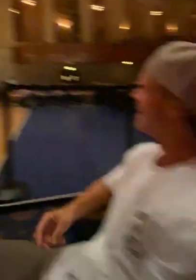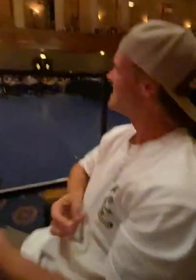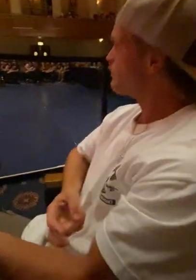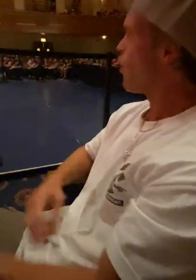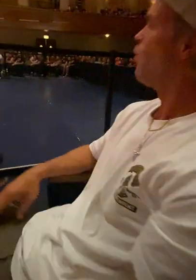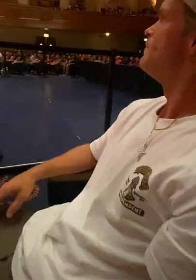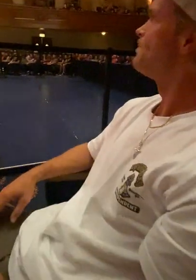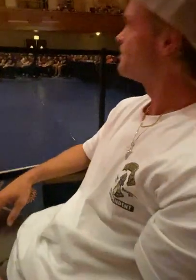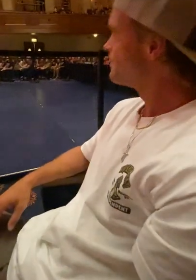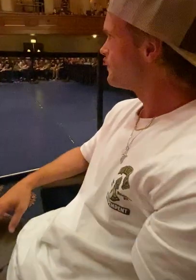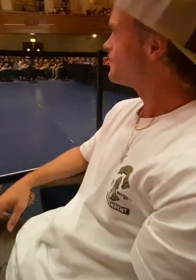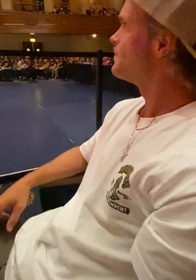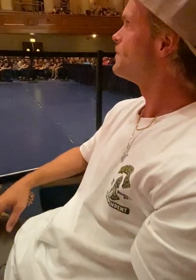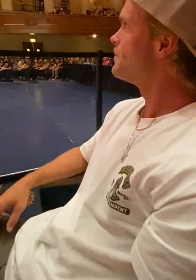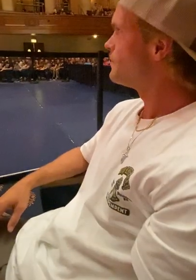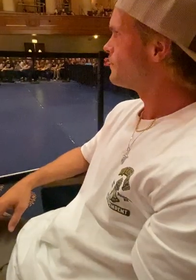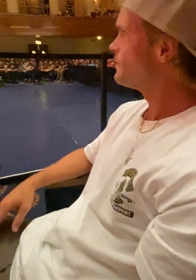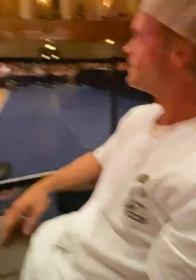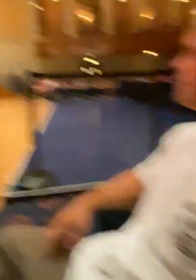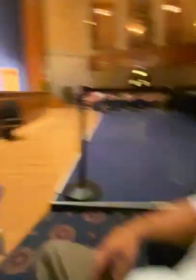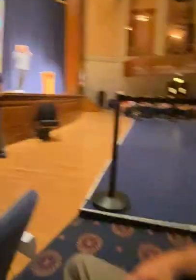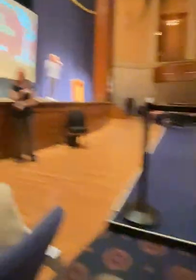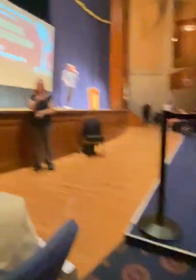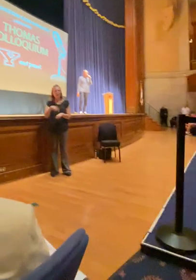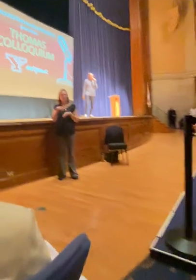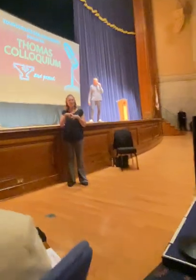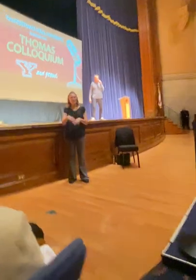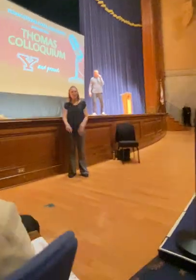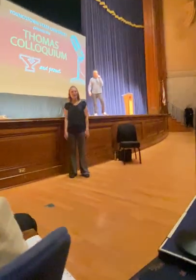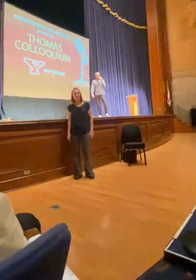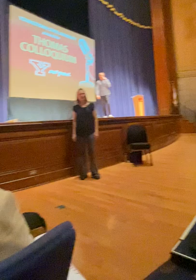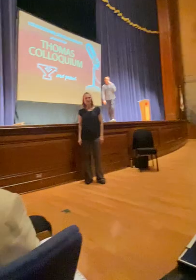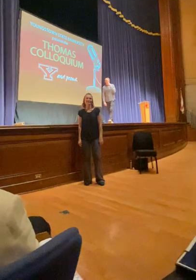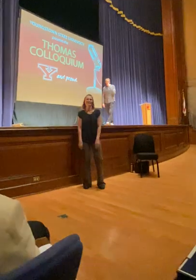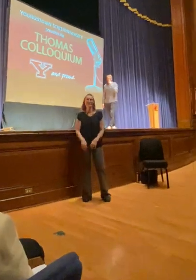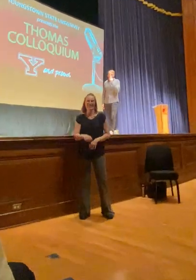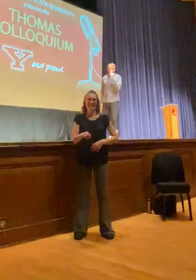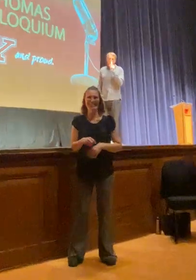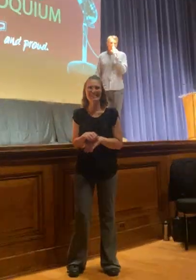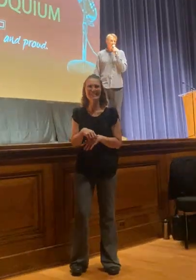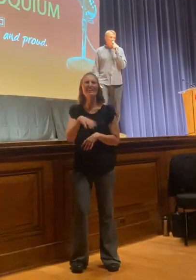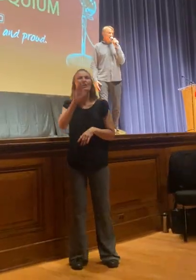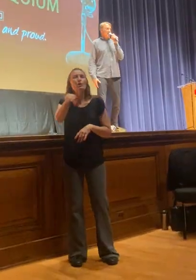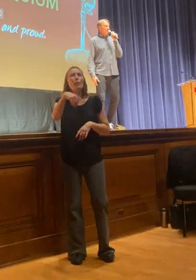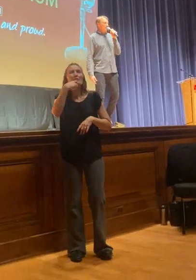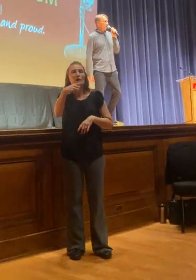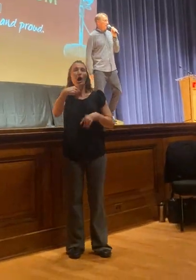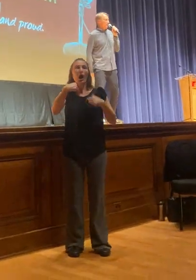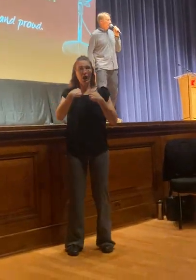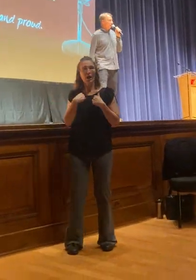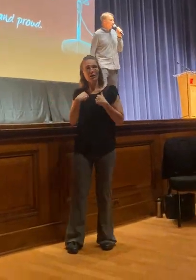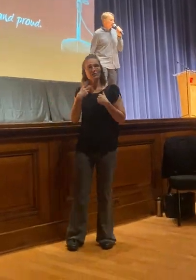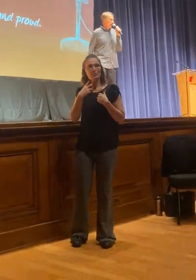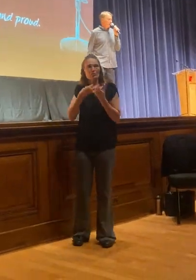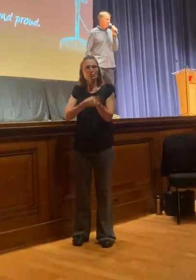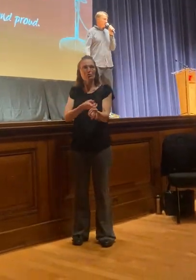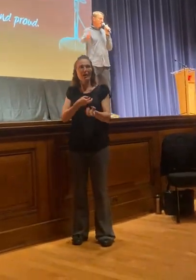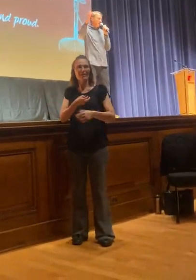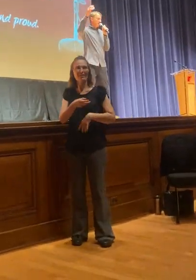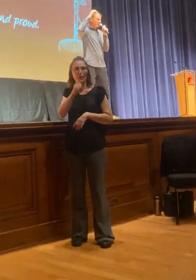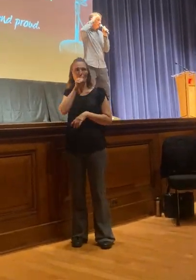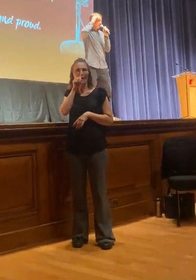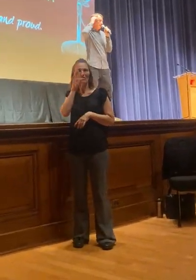I didn't know I shouldn't have played with you guys, and this is totally off the cuff, and moving in front of you, but, um, I got to skate a private bowl, uh,